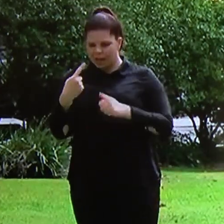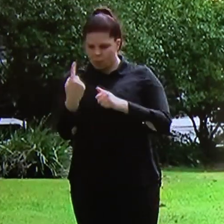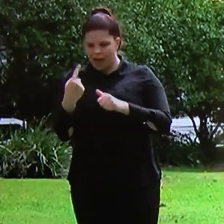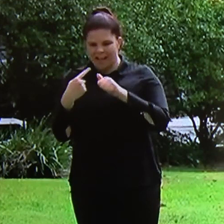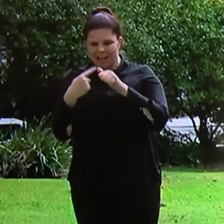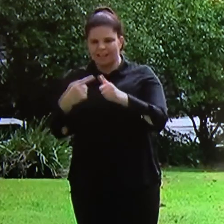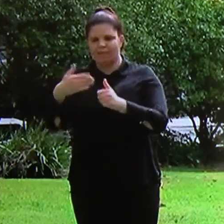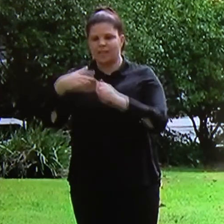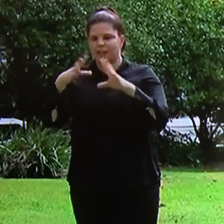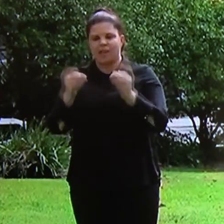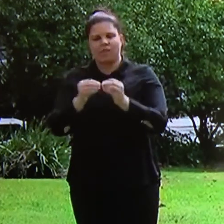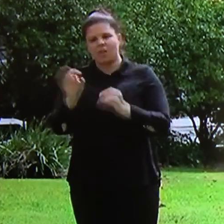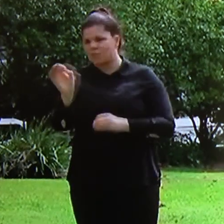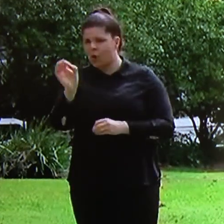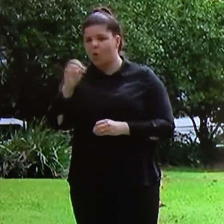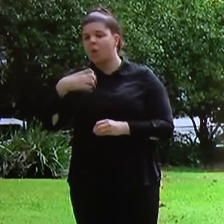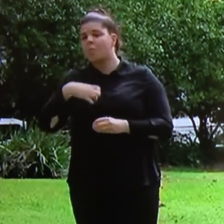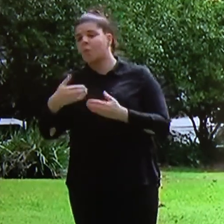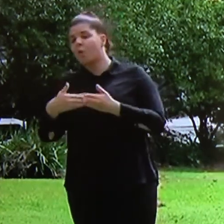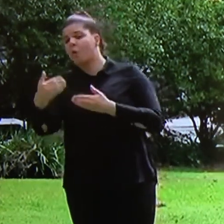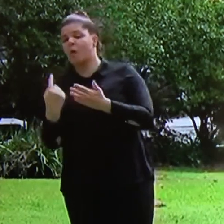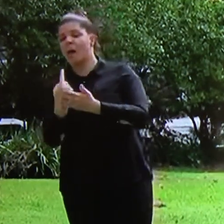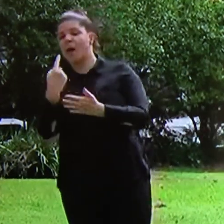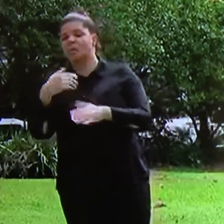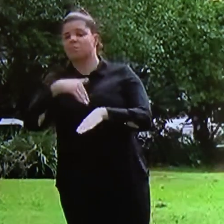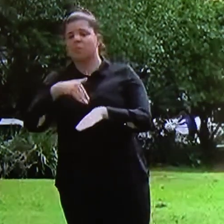up, and we will continue to address them as they do.